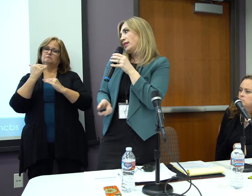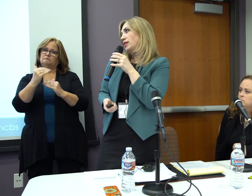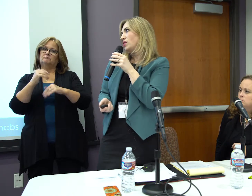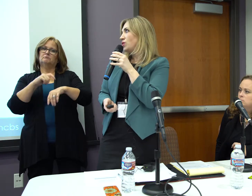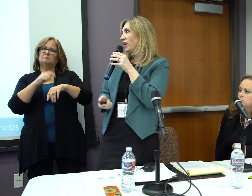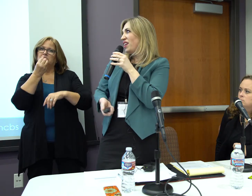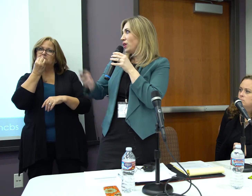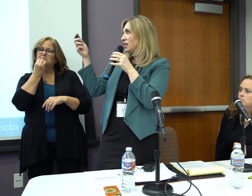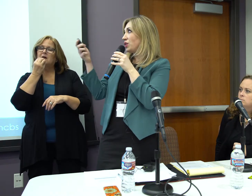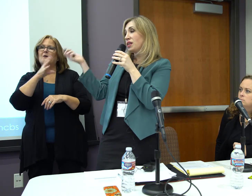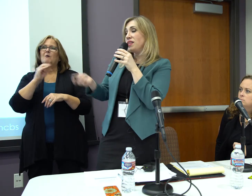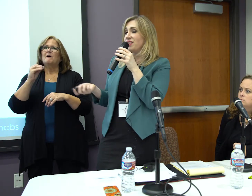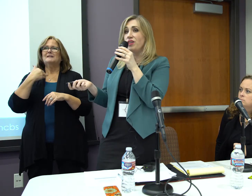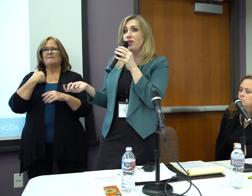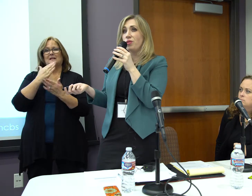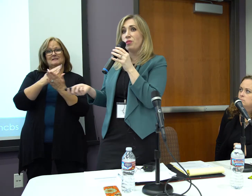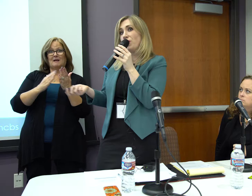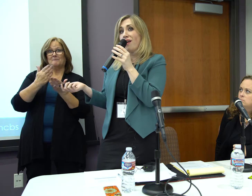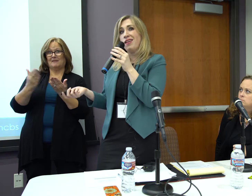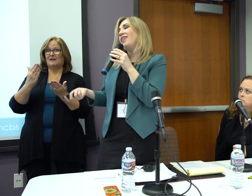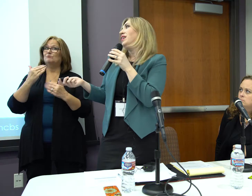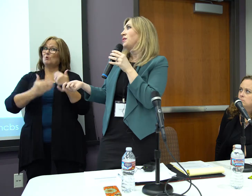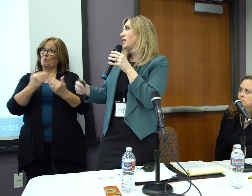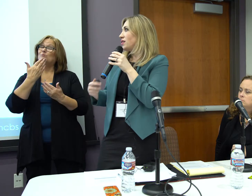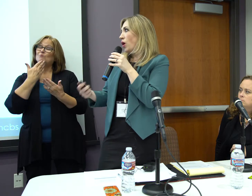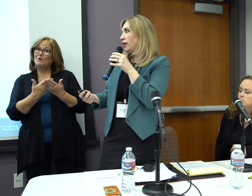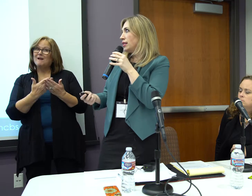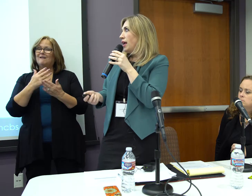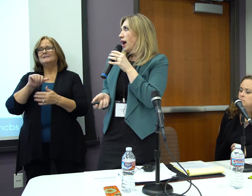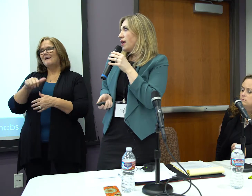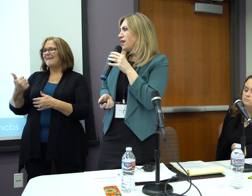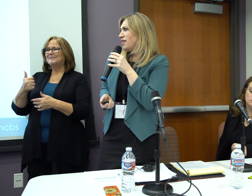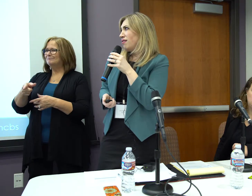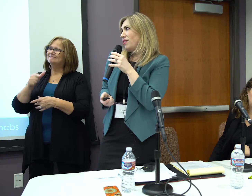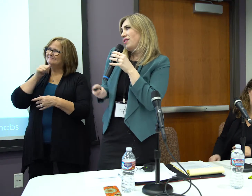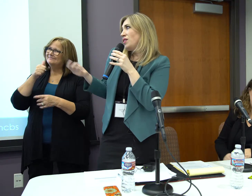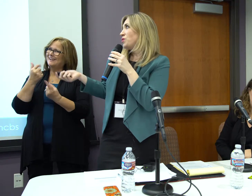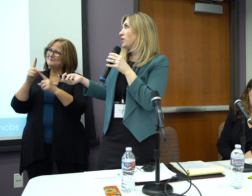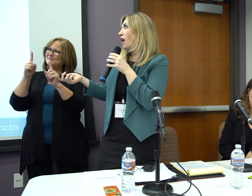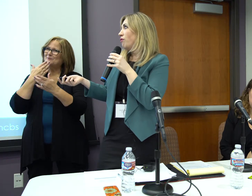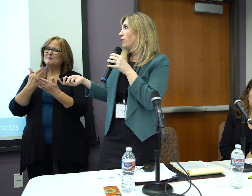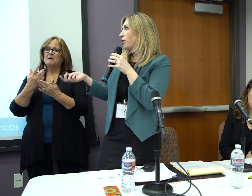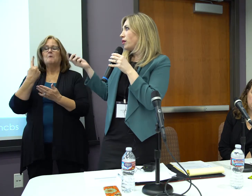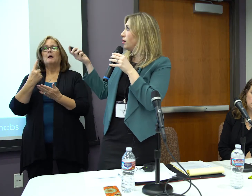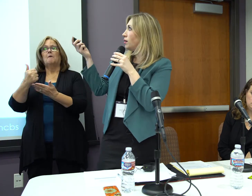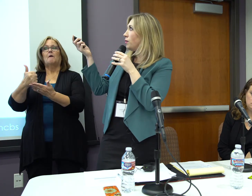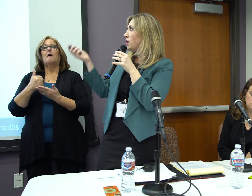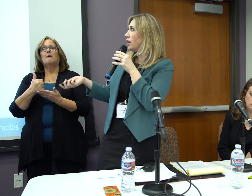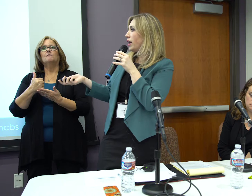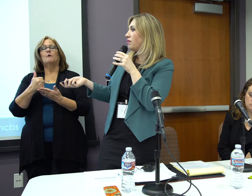certain places. So again, you can see there's some things here that are going really well and some things that aren't. And I think the thing that was really helpful